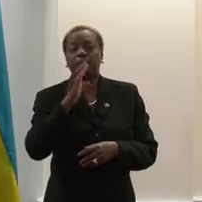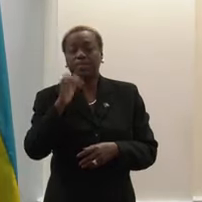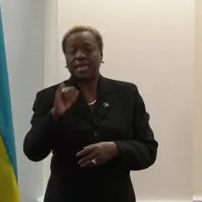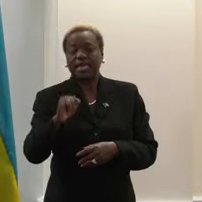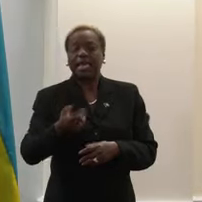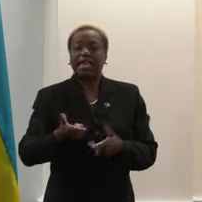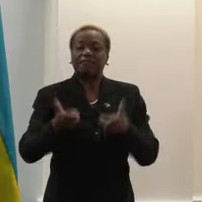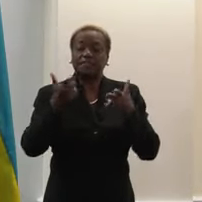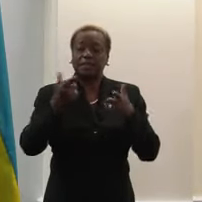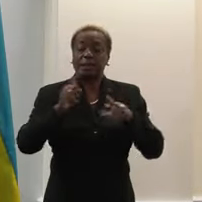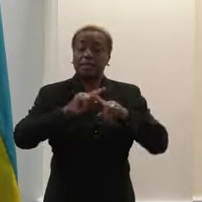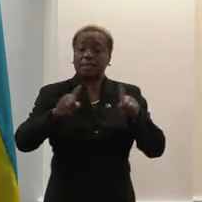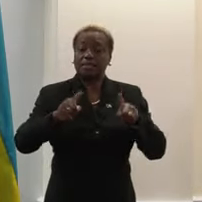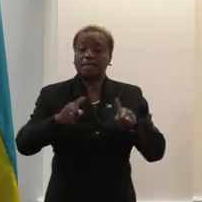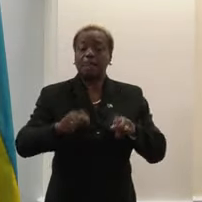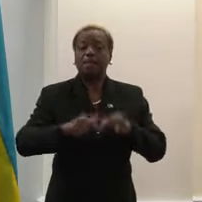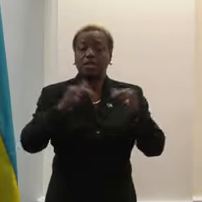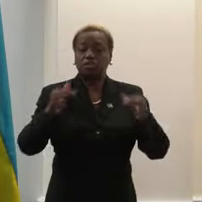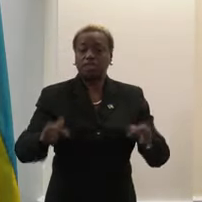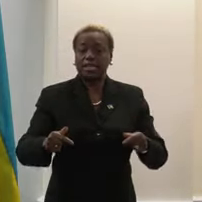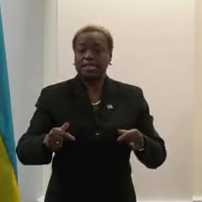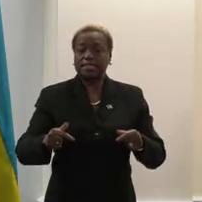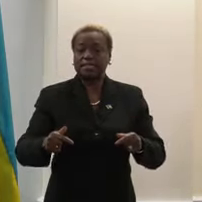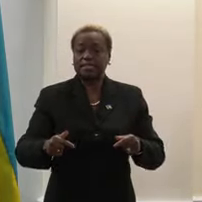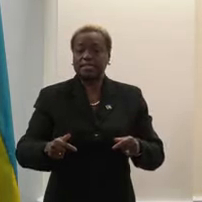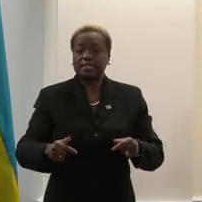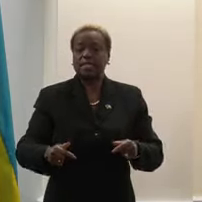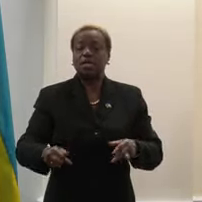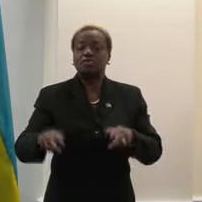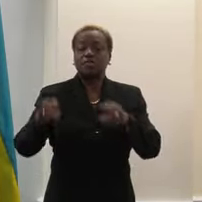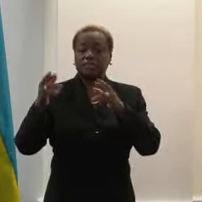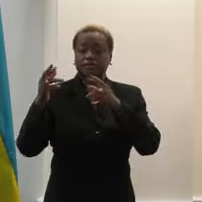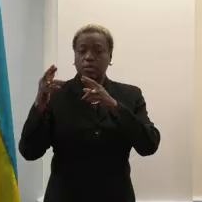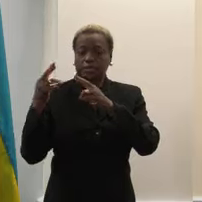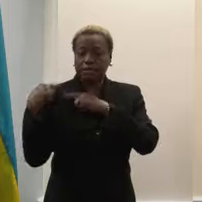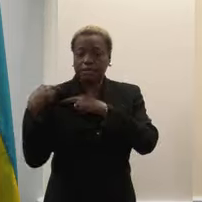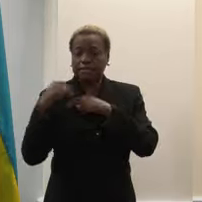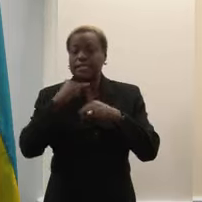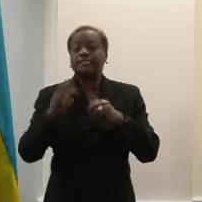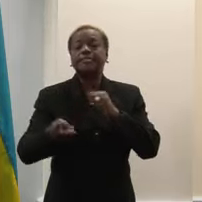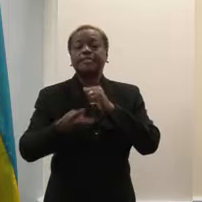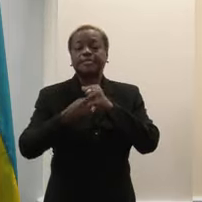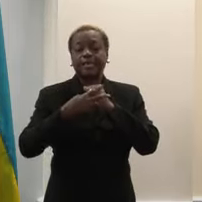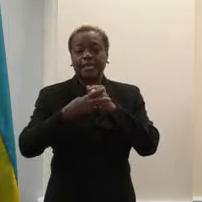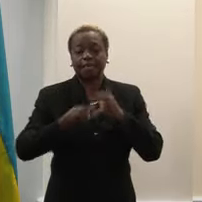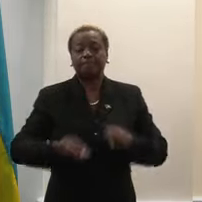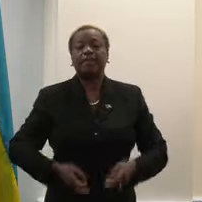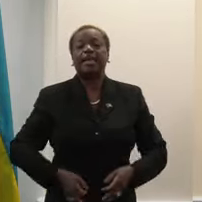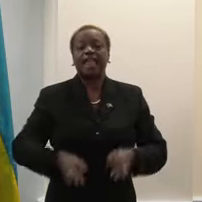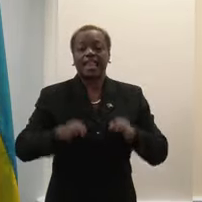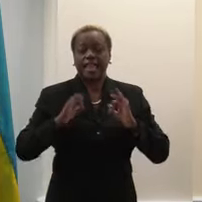greatest responsibility is to save lives. That is first and paramount.